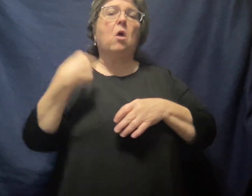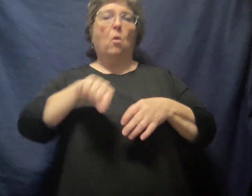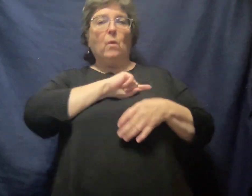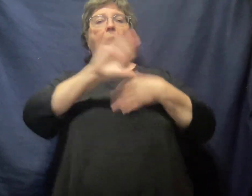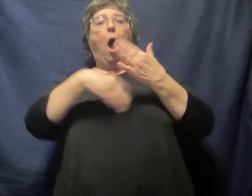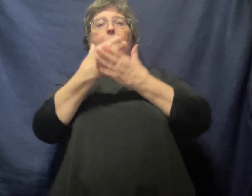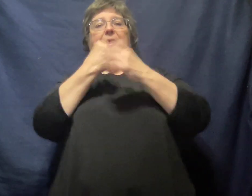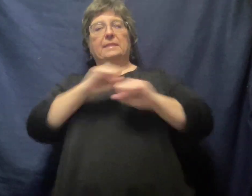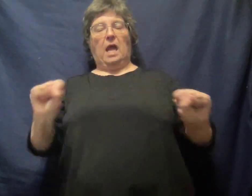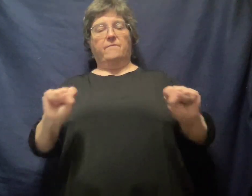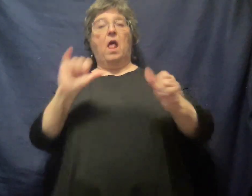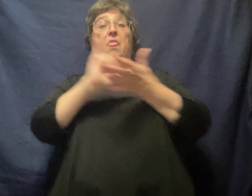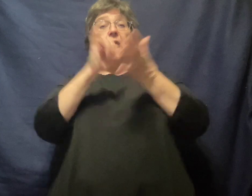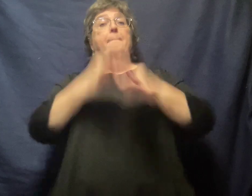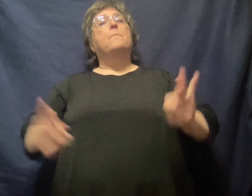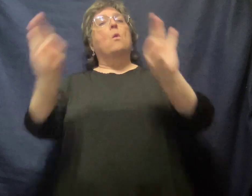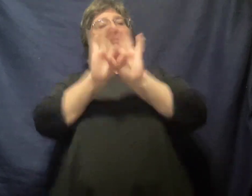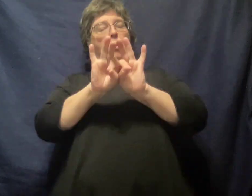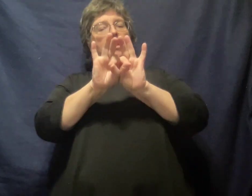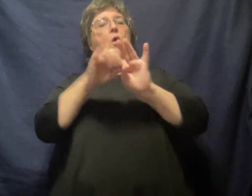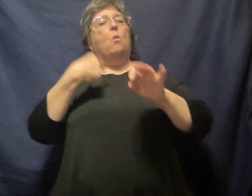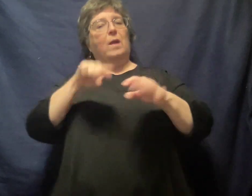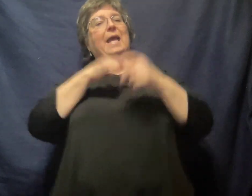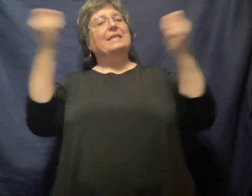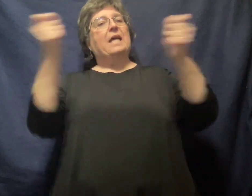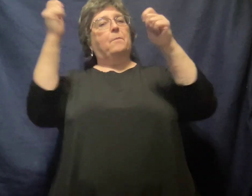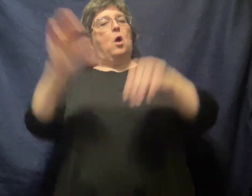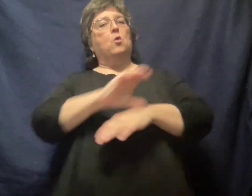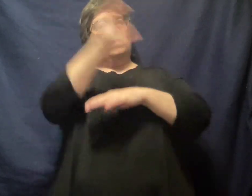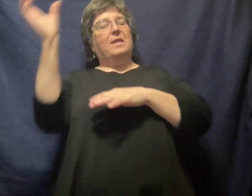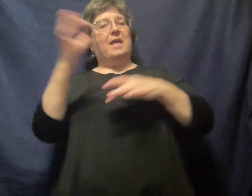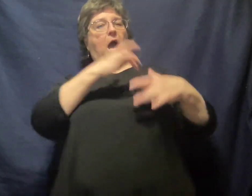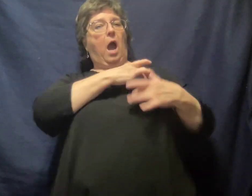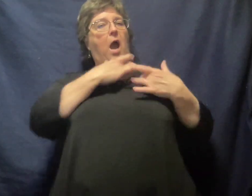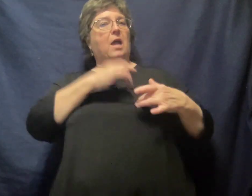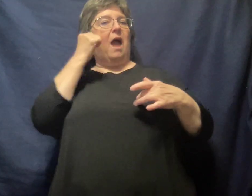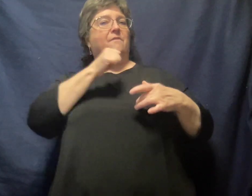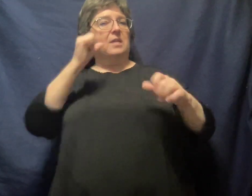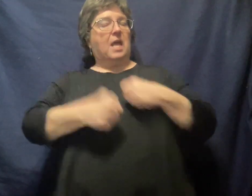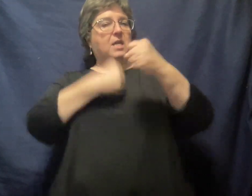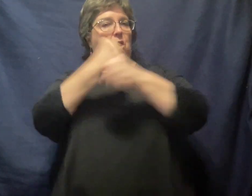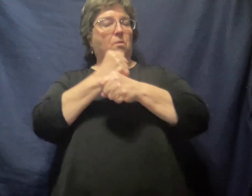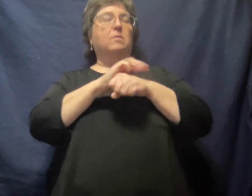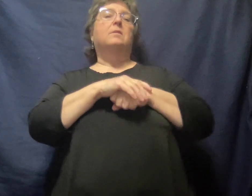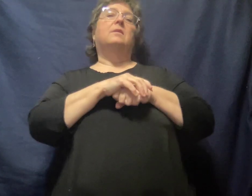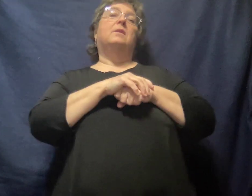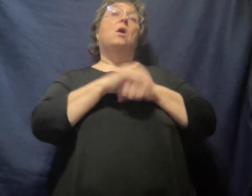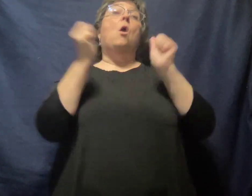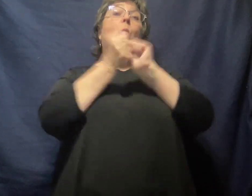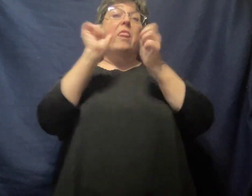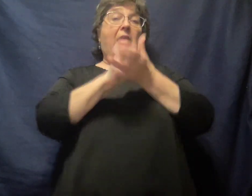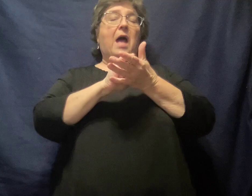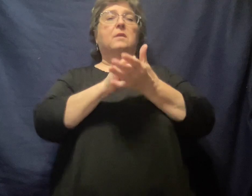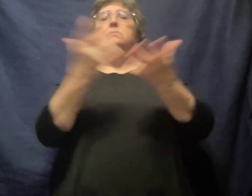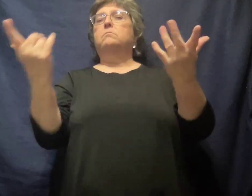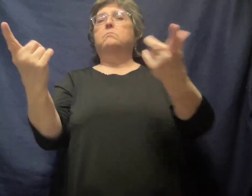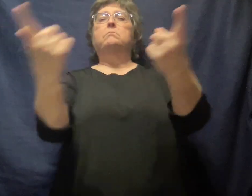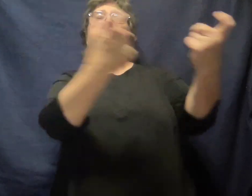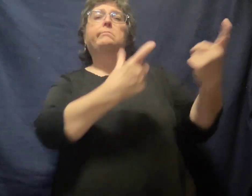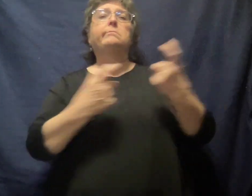safe. That is the most important thing, so that we can celebrate Christmas in our hearts every day of the year. With that, I will open up to questions from